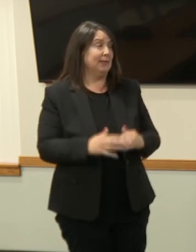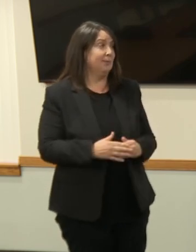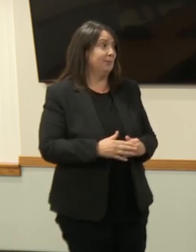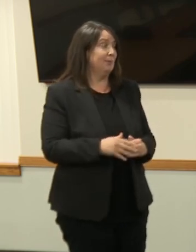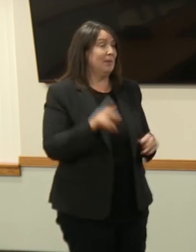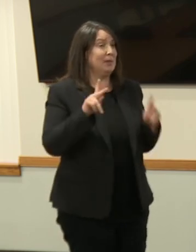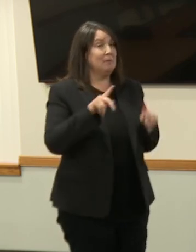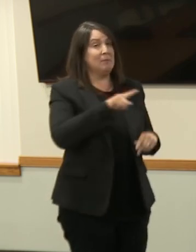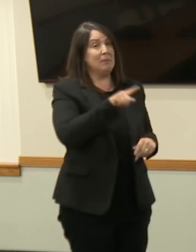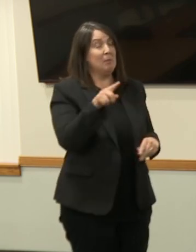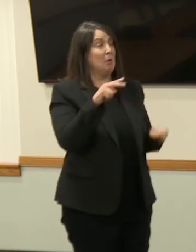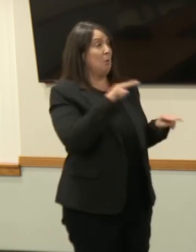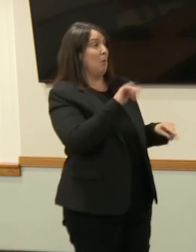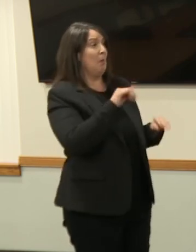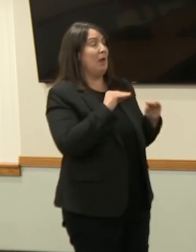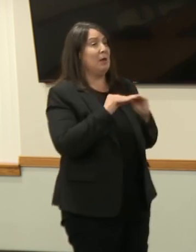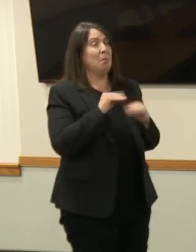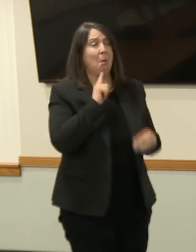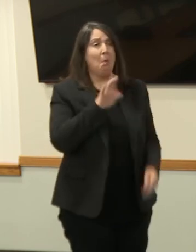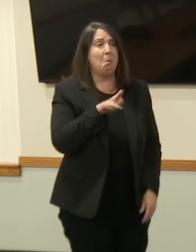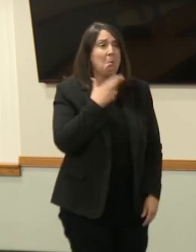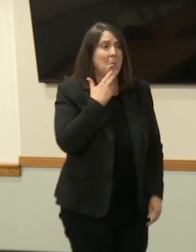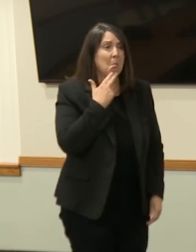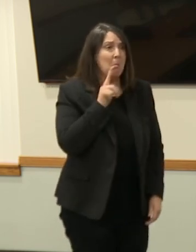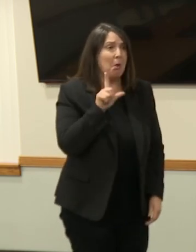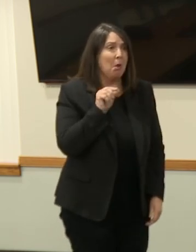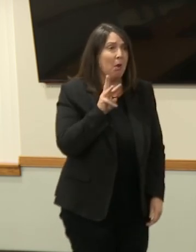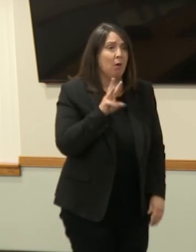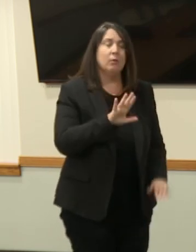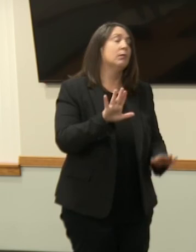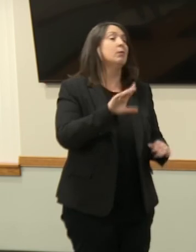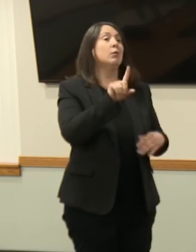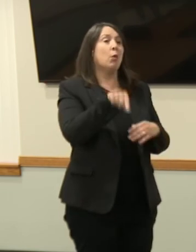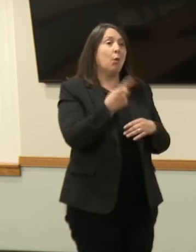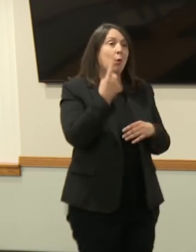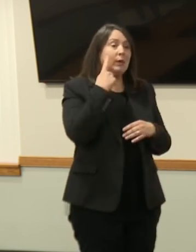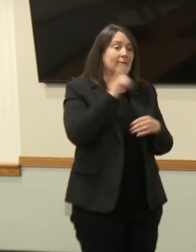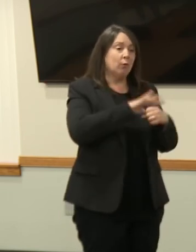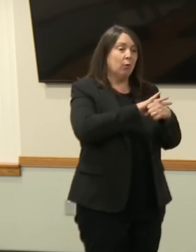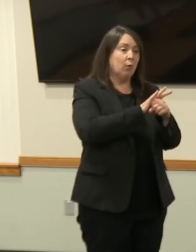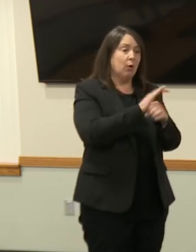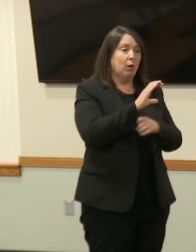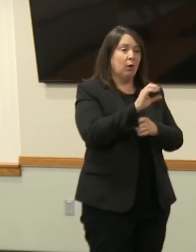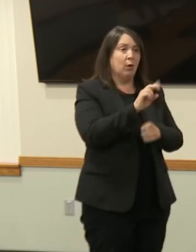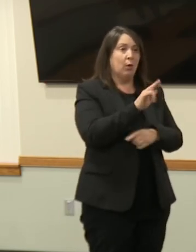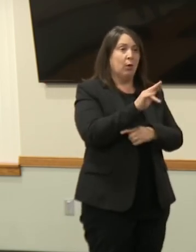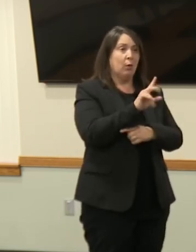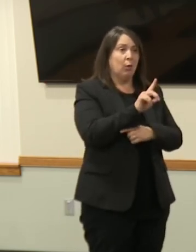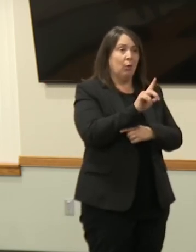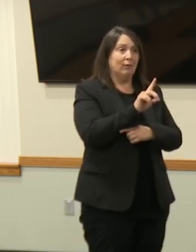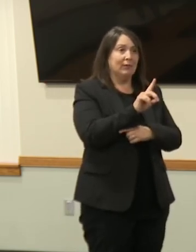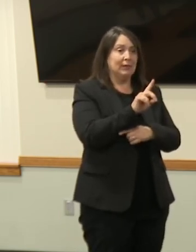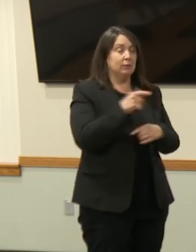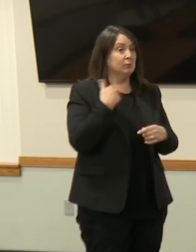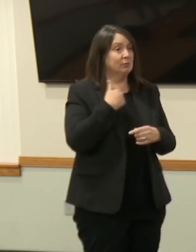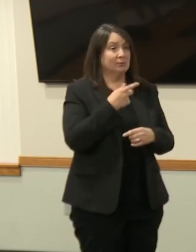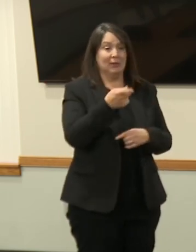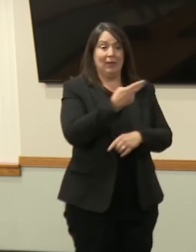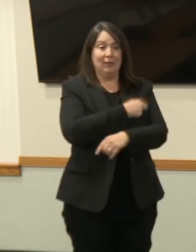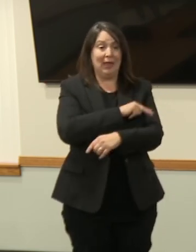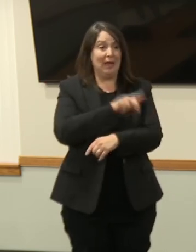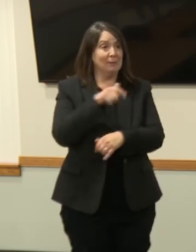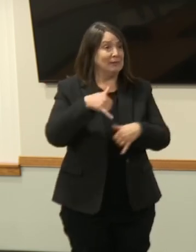might interpret these numbers as low, but remember, these are only for COVID cases. The hospitals are still addressing individuals with heart